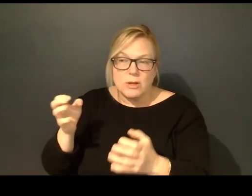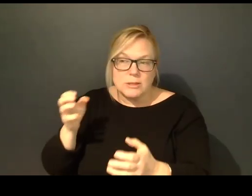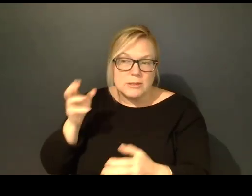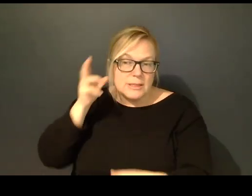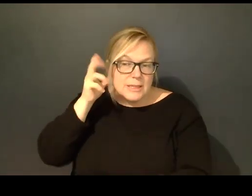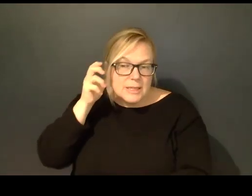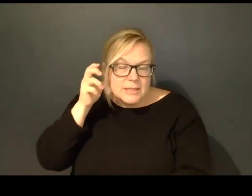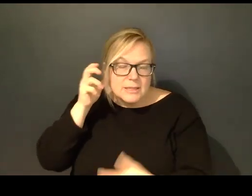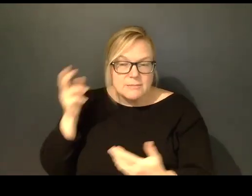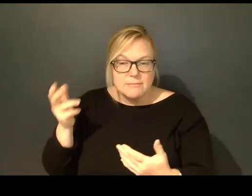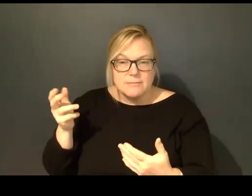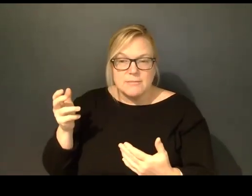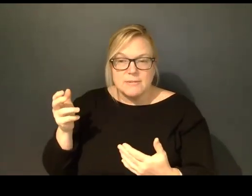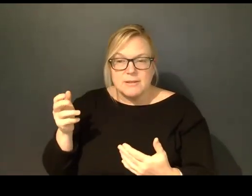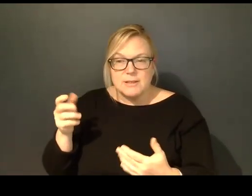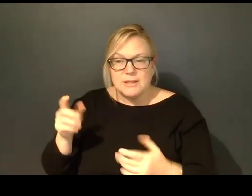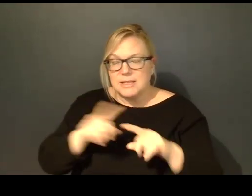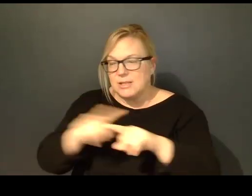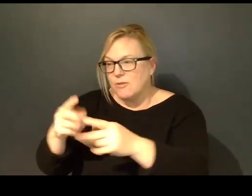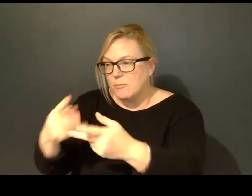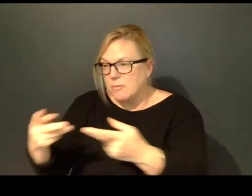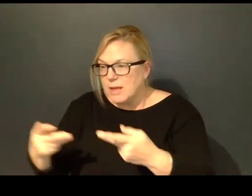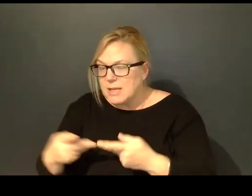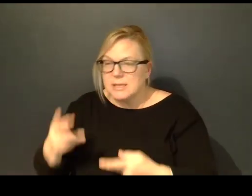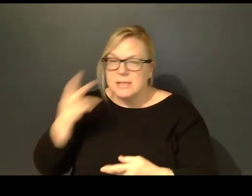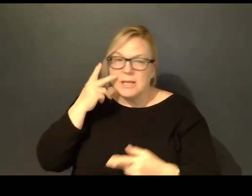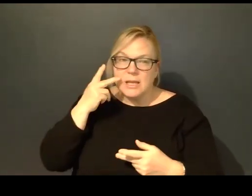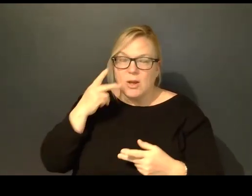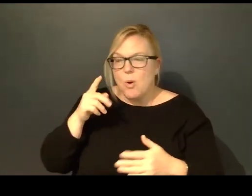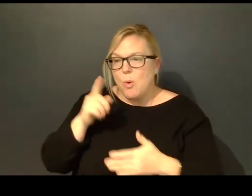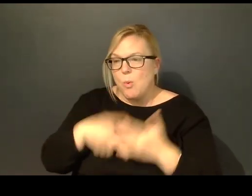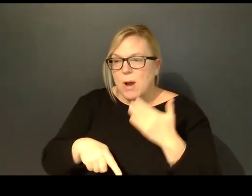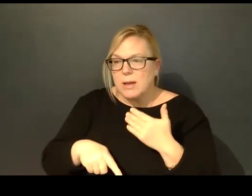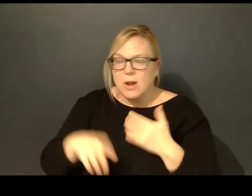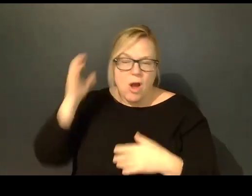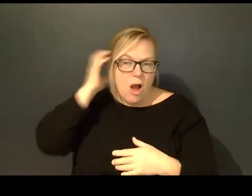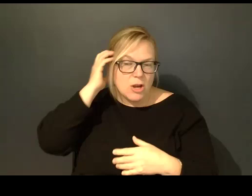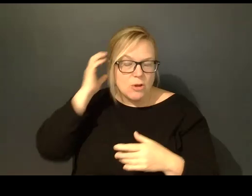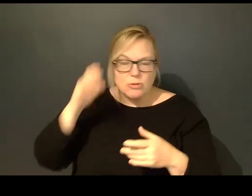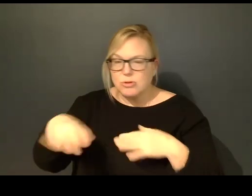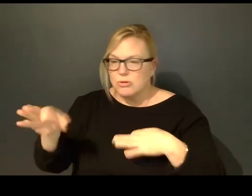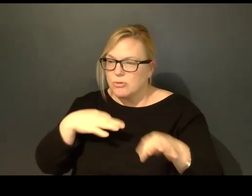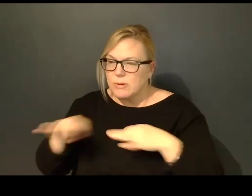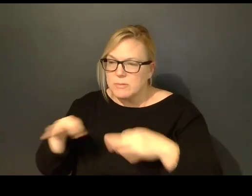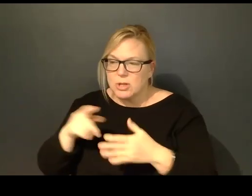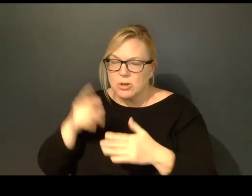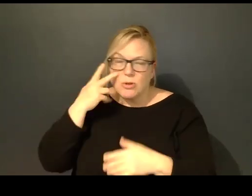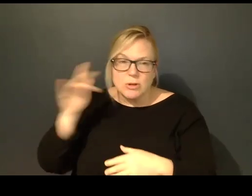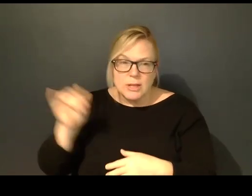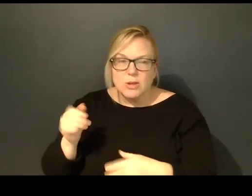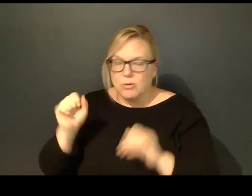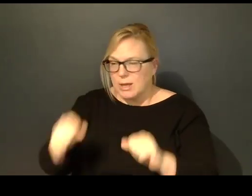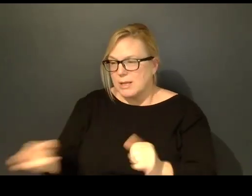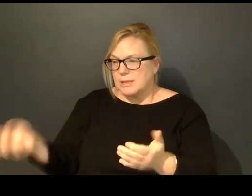Vancouver, Whistler, or anything like that, and just to see what audio description is all about, it's you can sign up and they'll